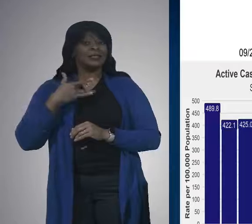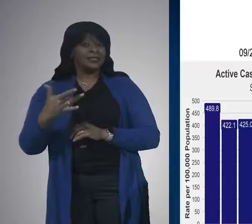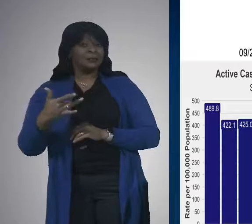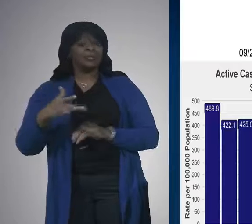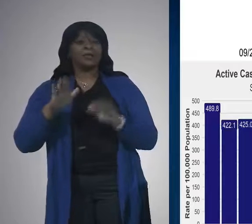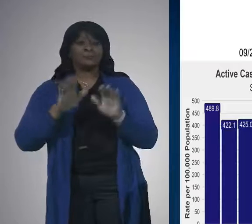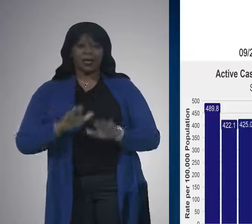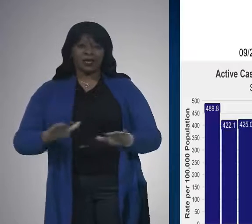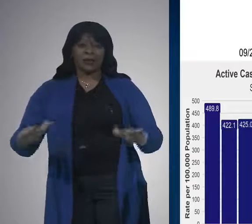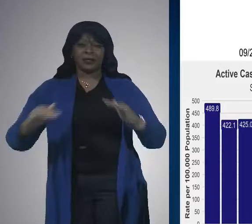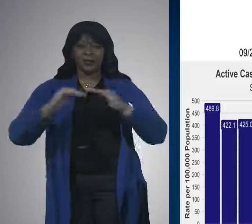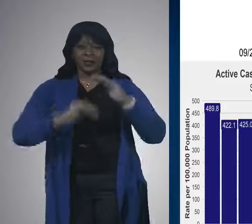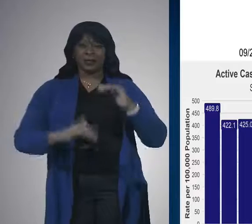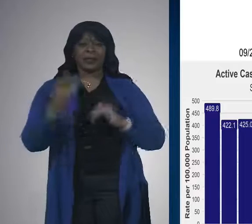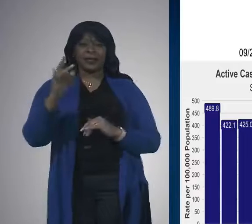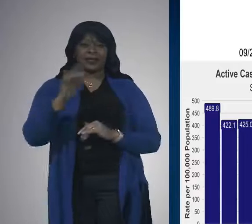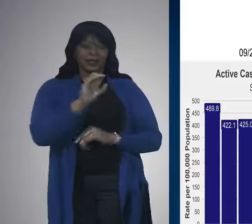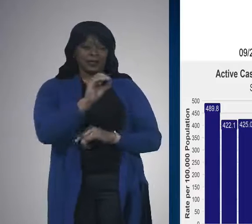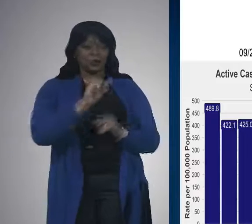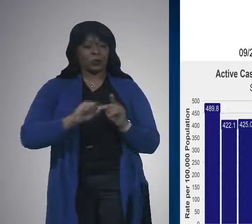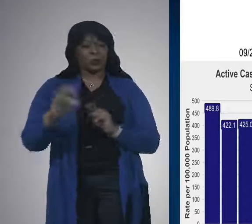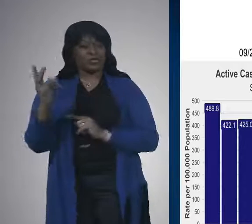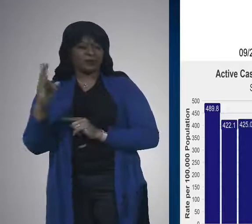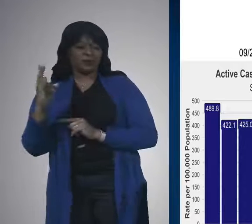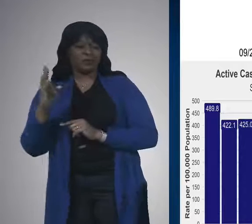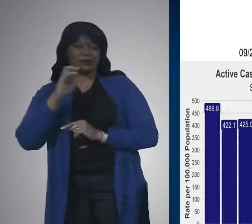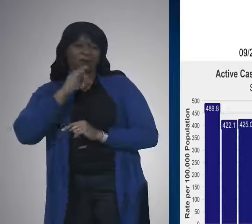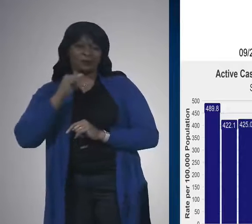our pediatric population, 0 to 17.